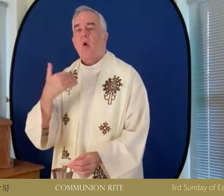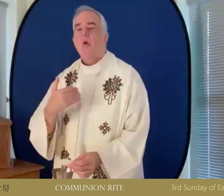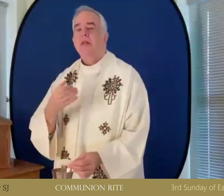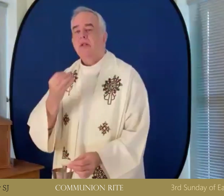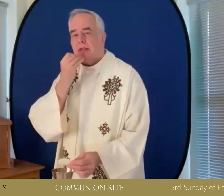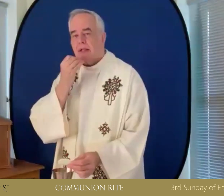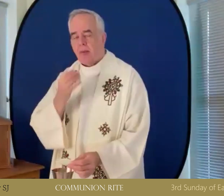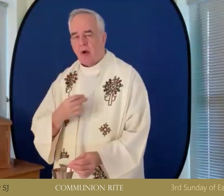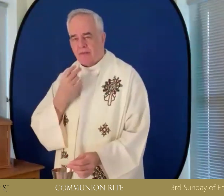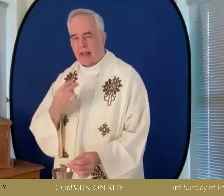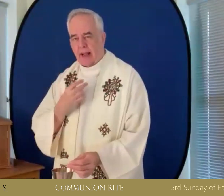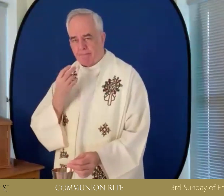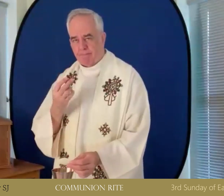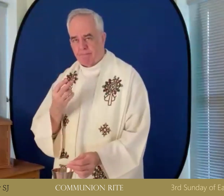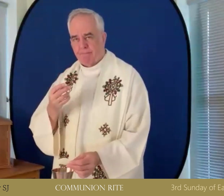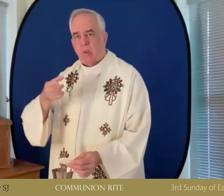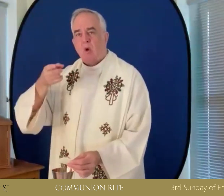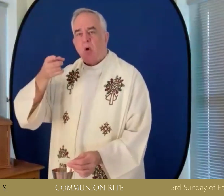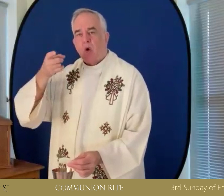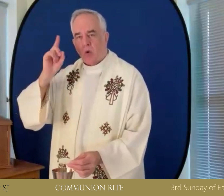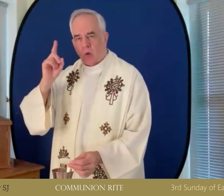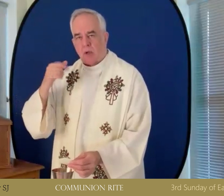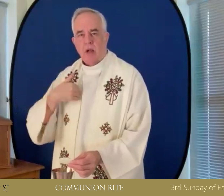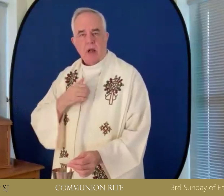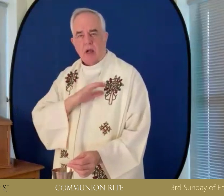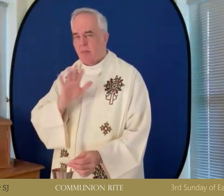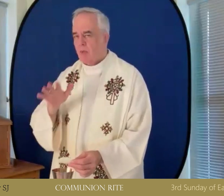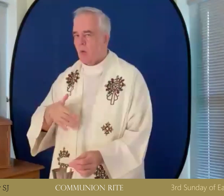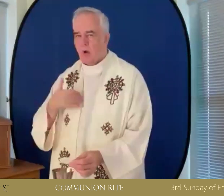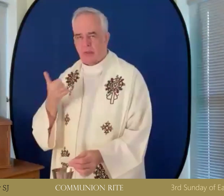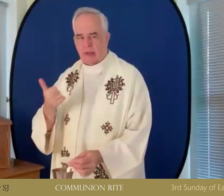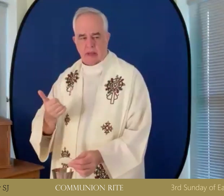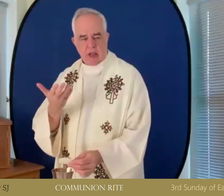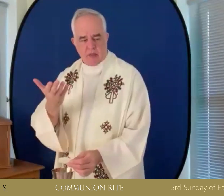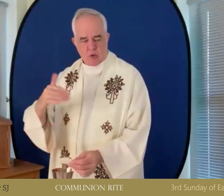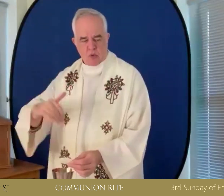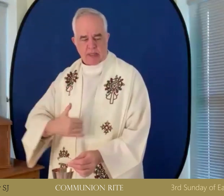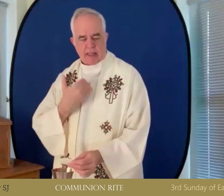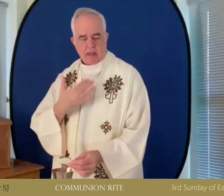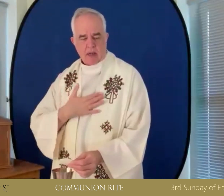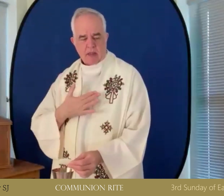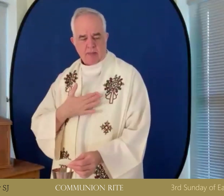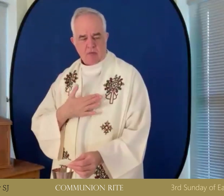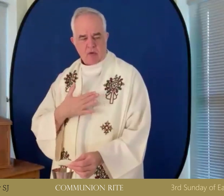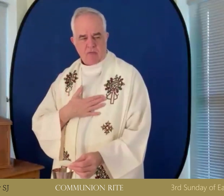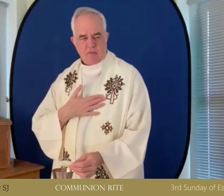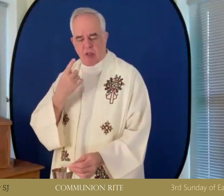called to the supper of the Lamb. Lord, I am not worthy that you should enter under my roof,